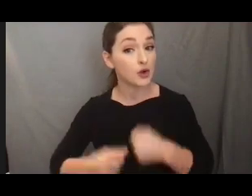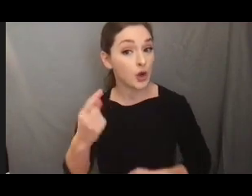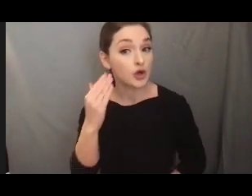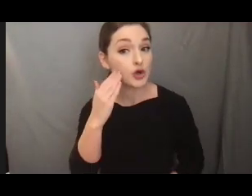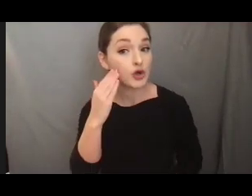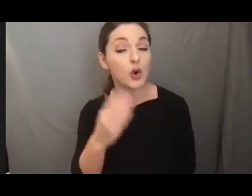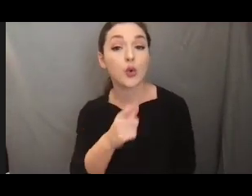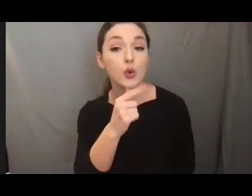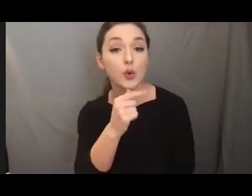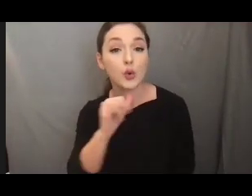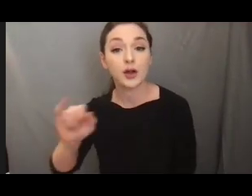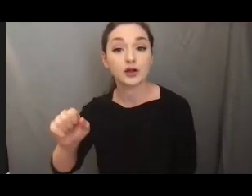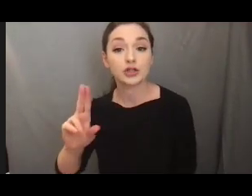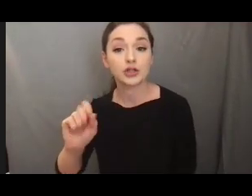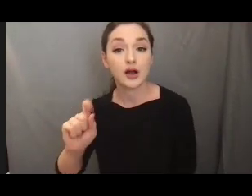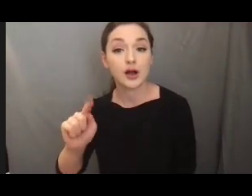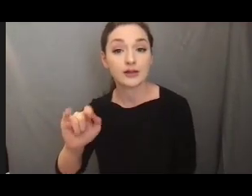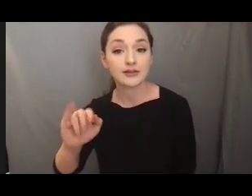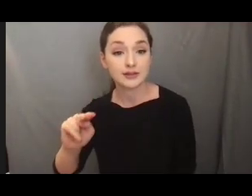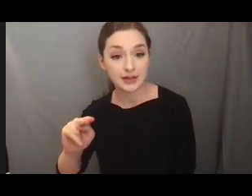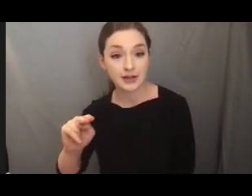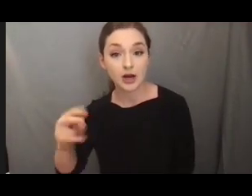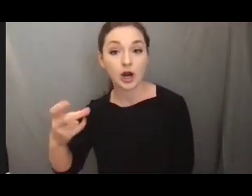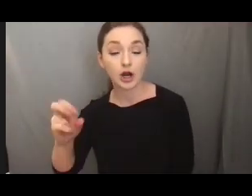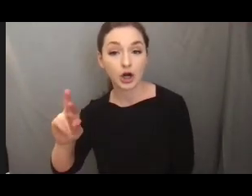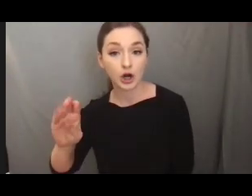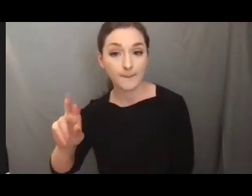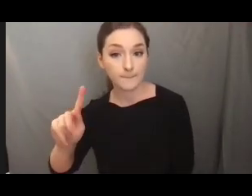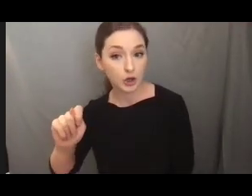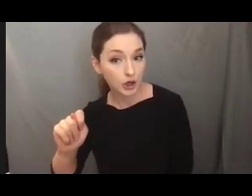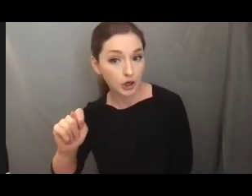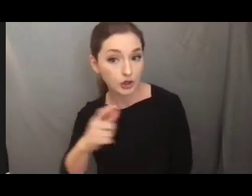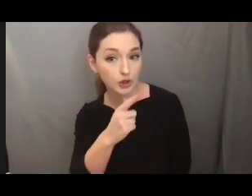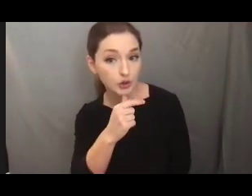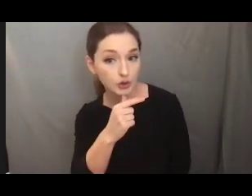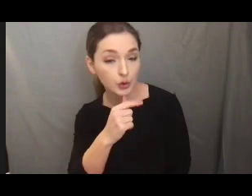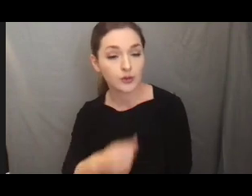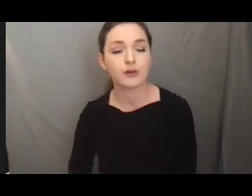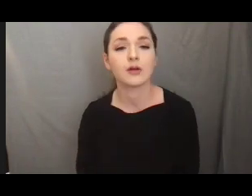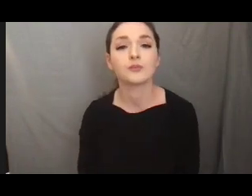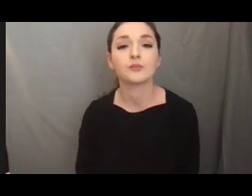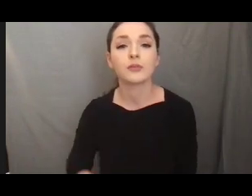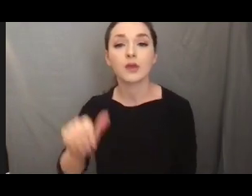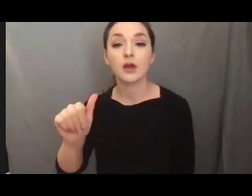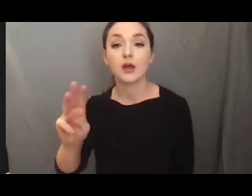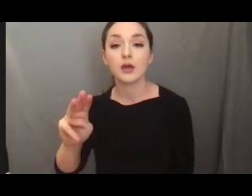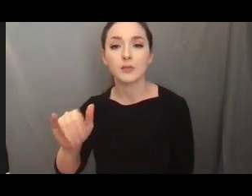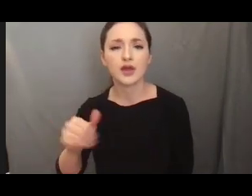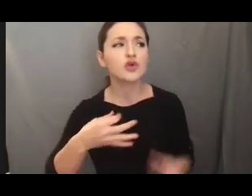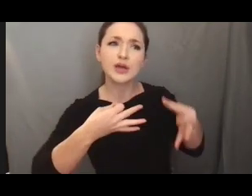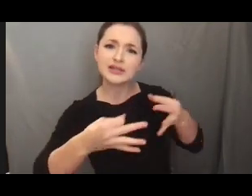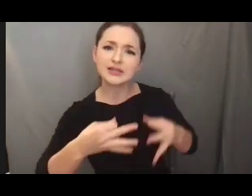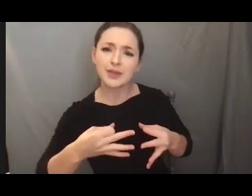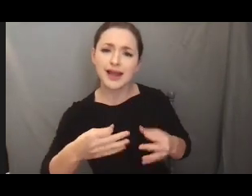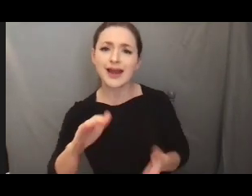who Justin Herbert is. So that's a big font. That would be first team academic All-American. Can you explain what academic All-American means? Yes,